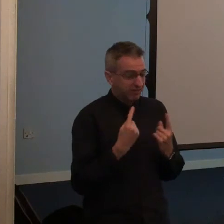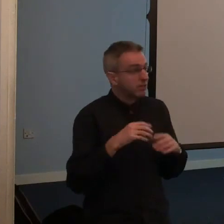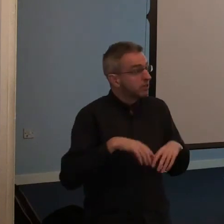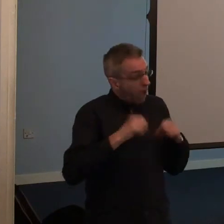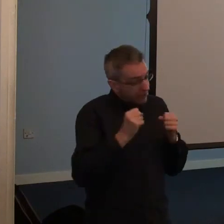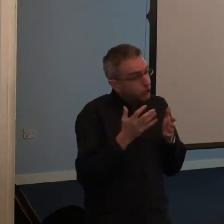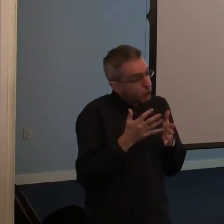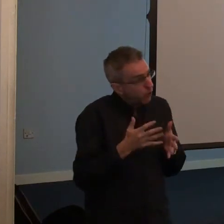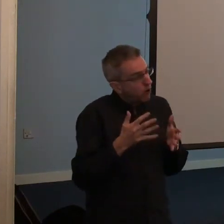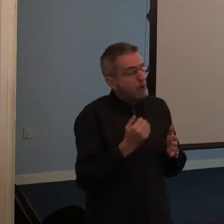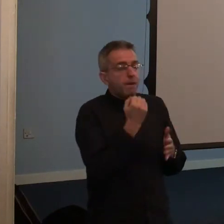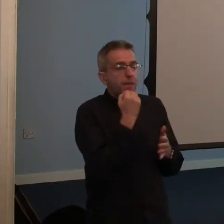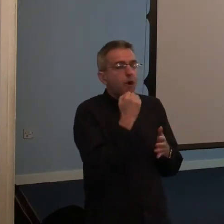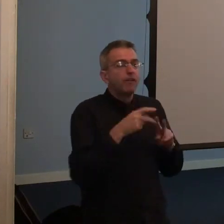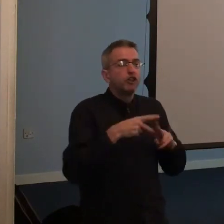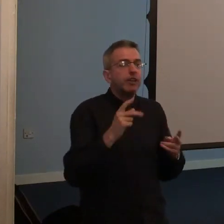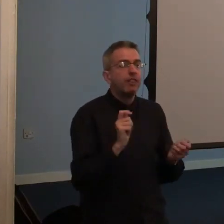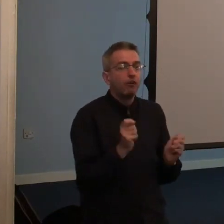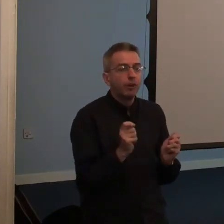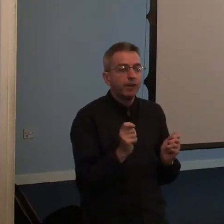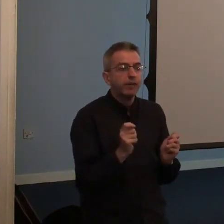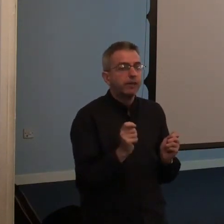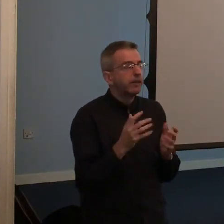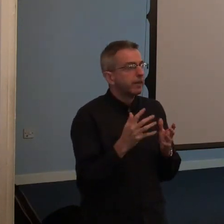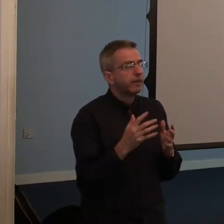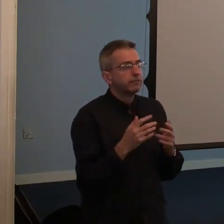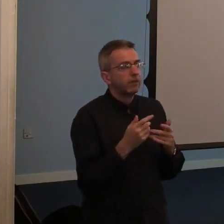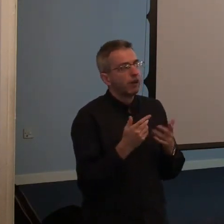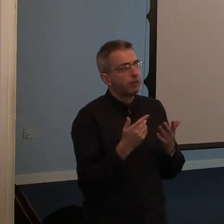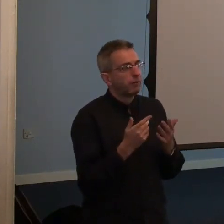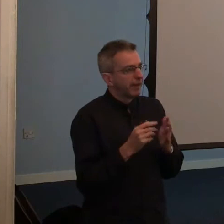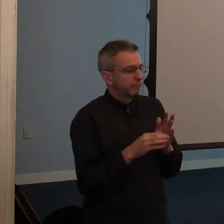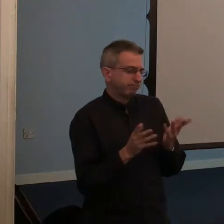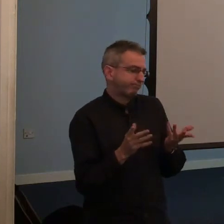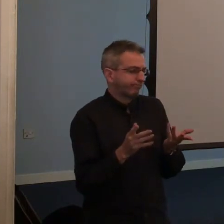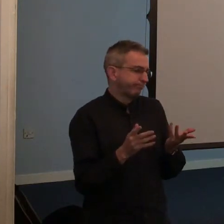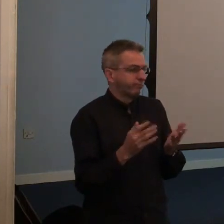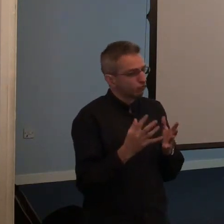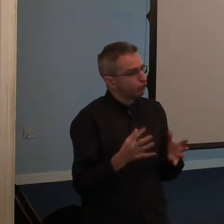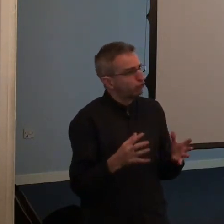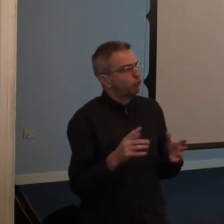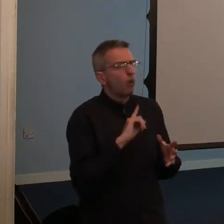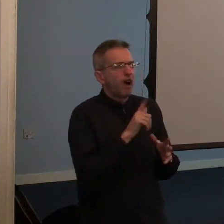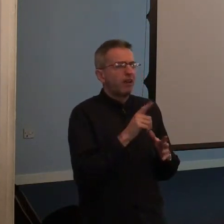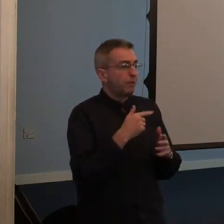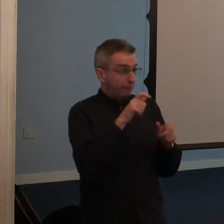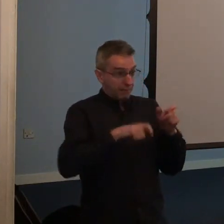research project, what's quite new information is that the number of gene therapies that are is actually